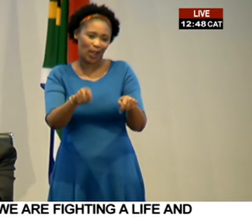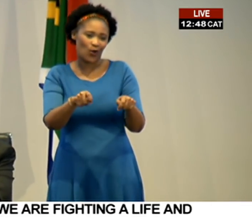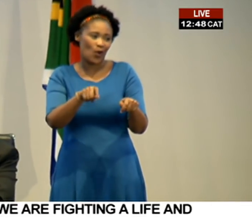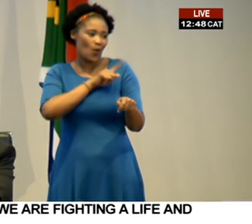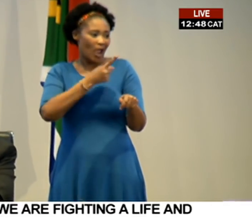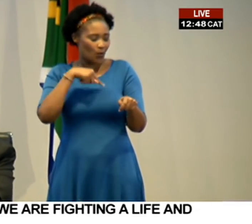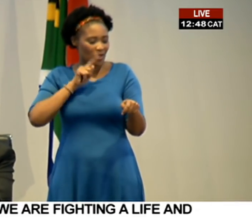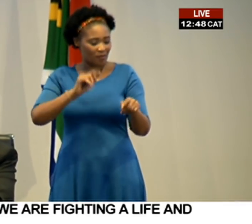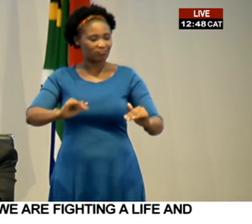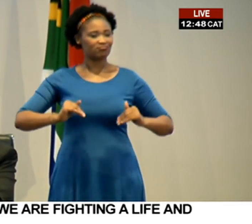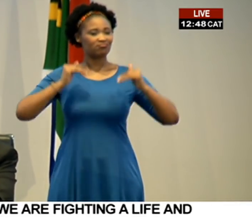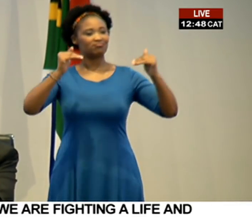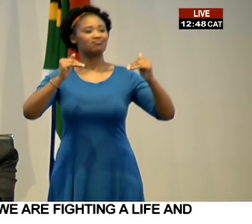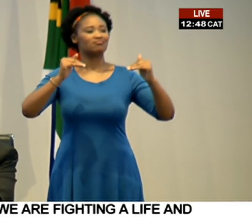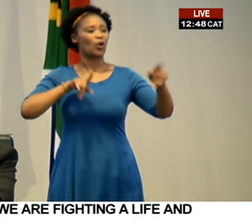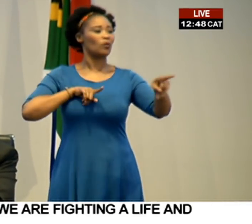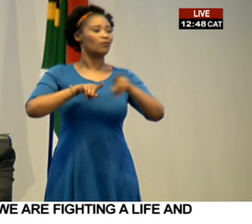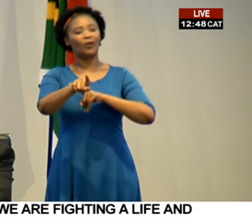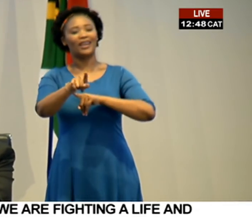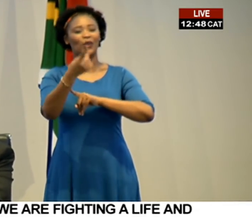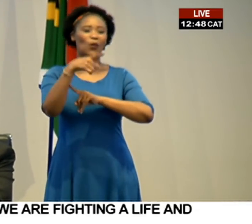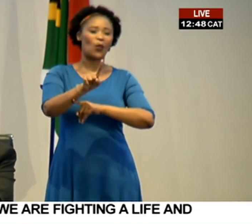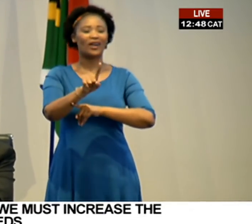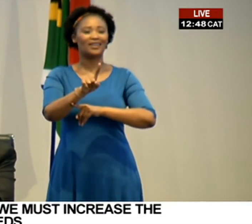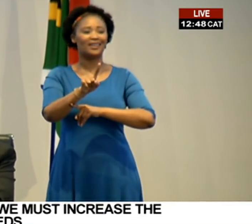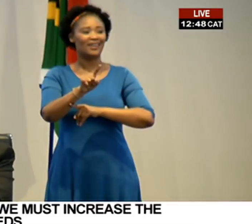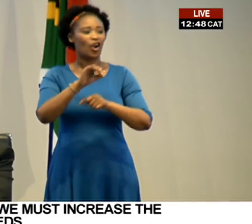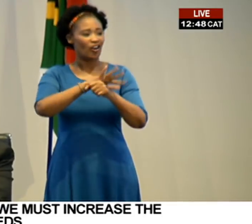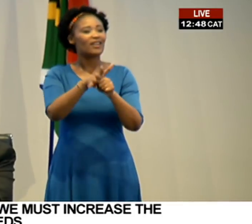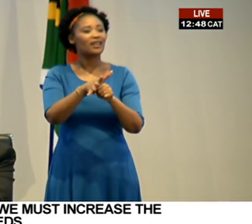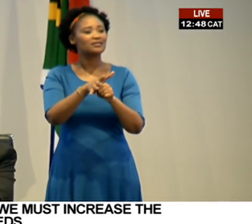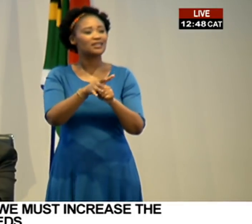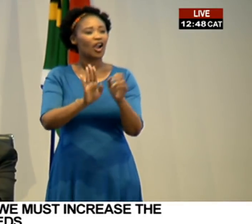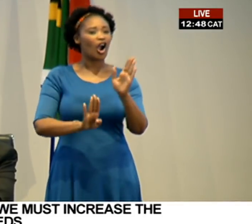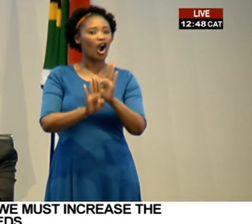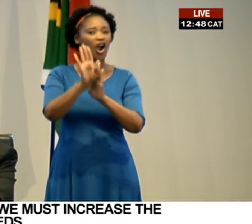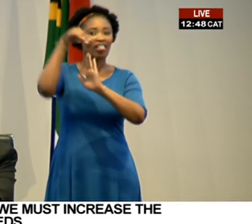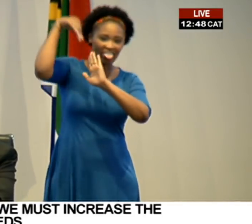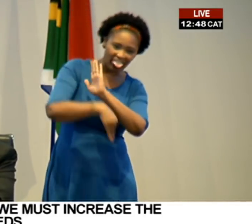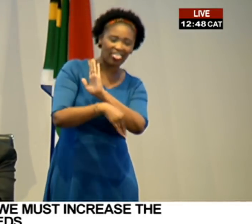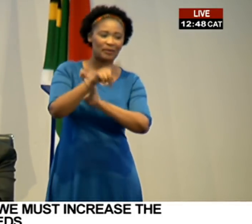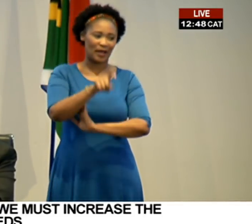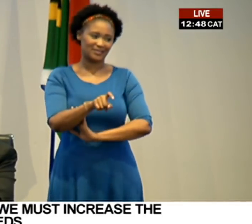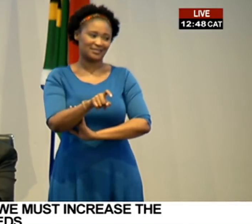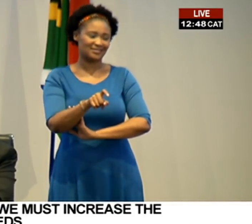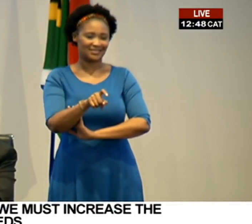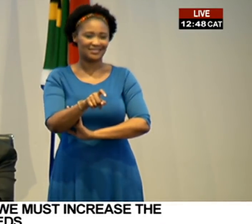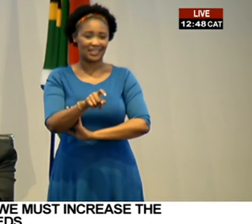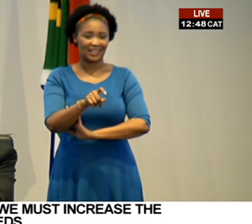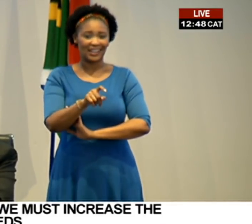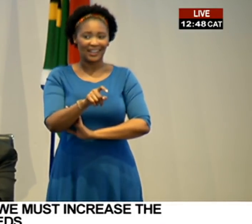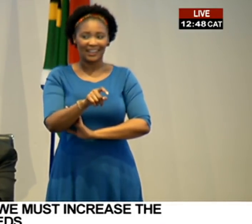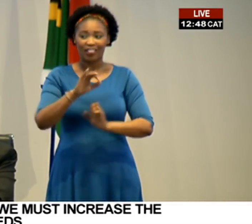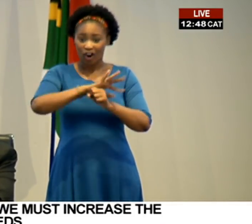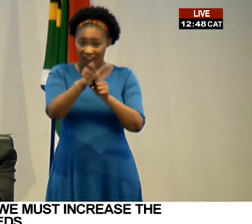top of COVID-19 and we flatten this curve. The curve must be flattened. The